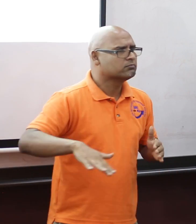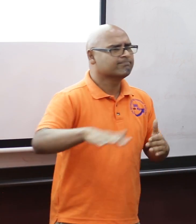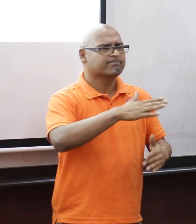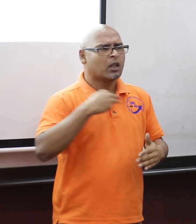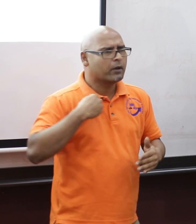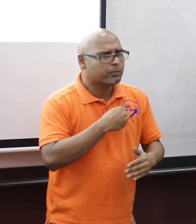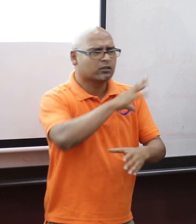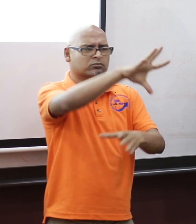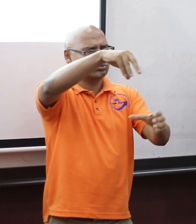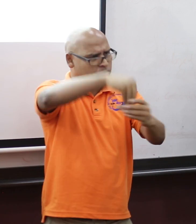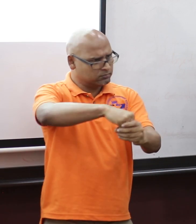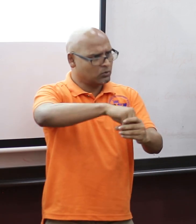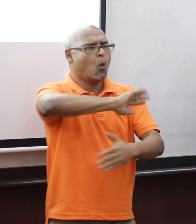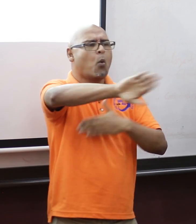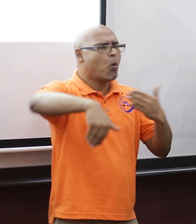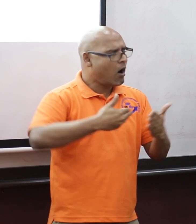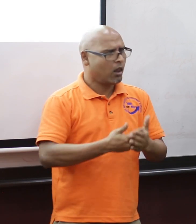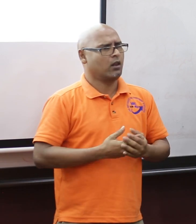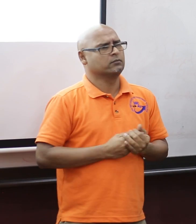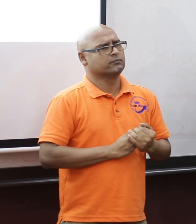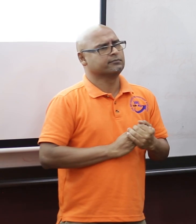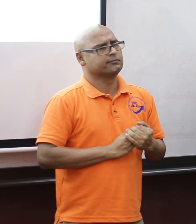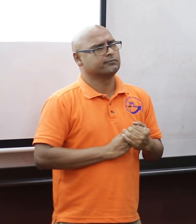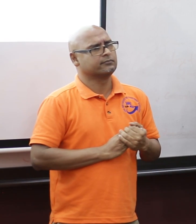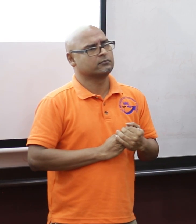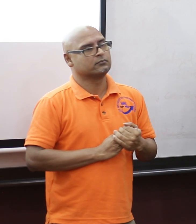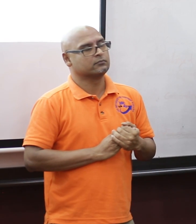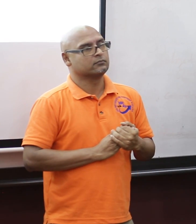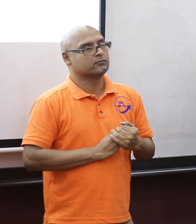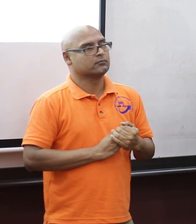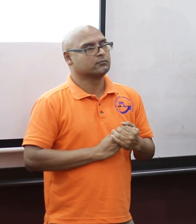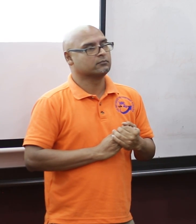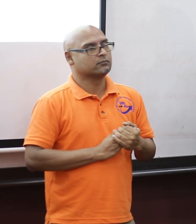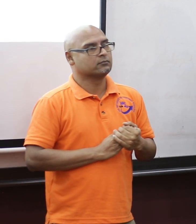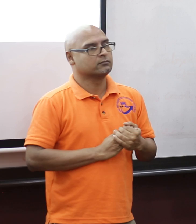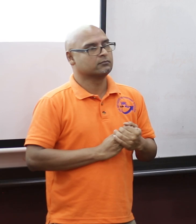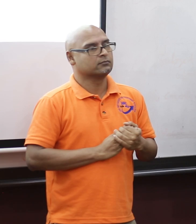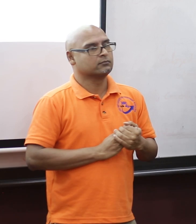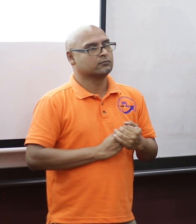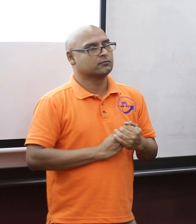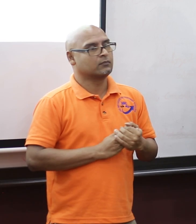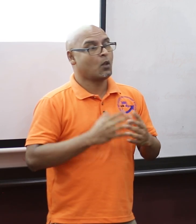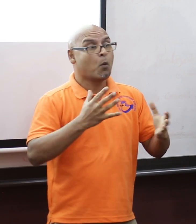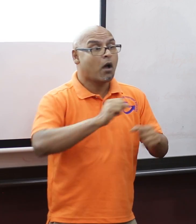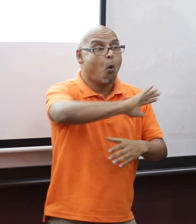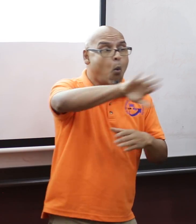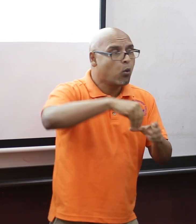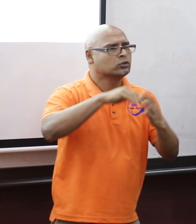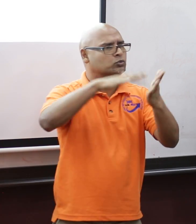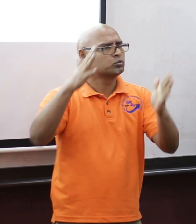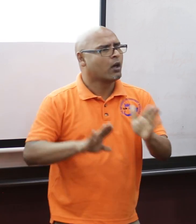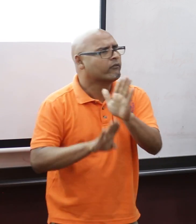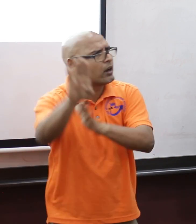and social achievement. Inclusion seeks to maximize the potential of all students.